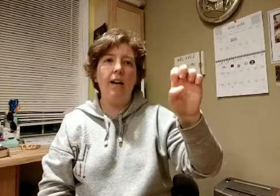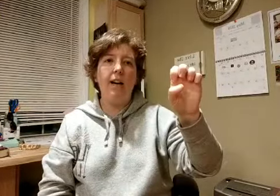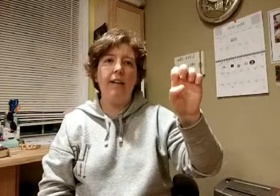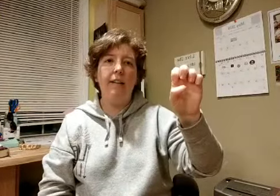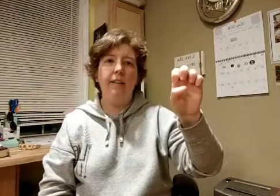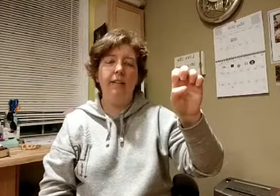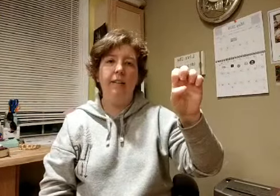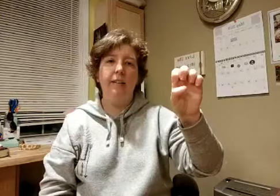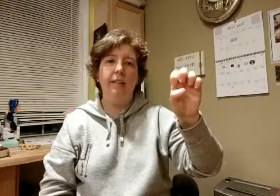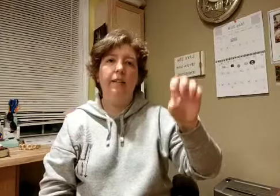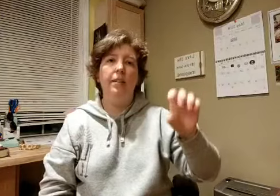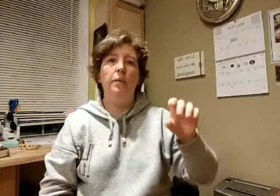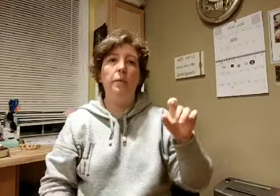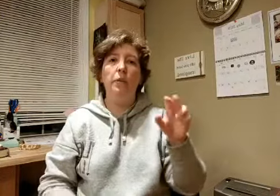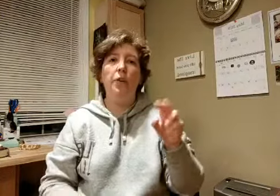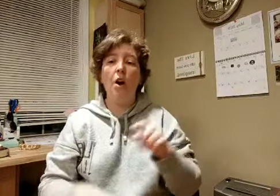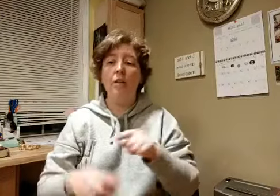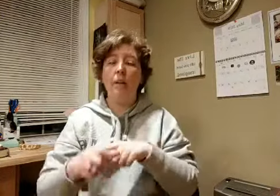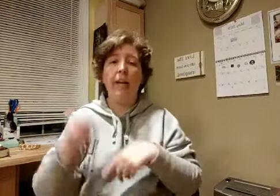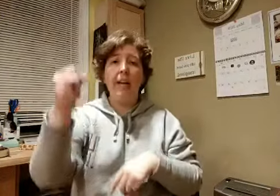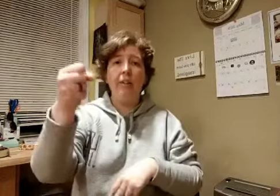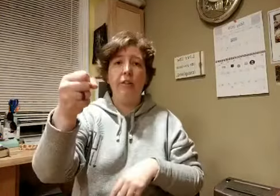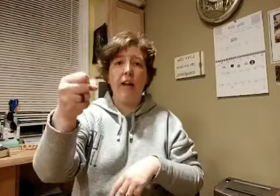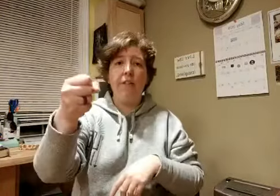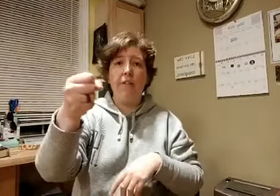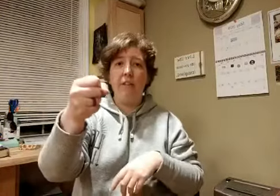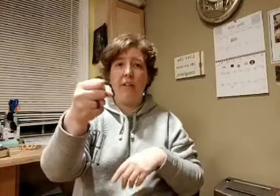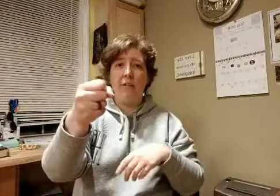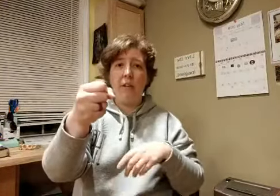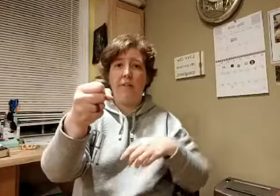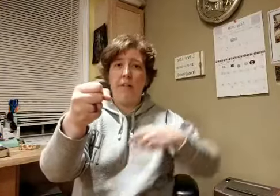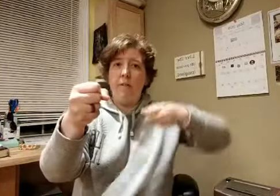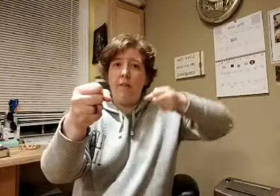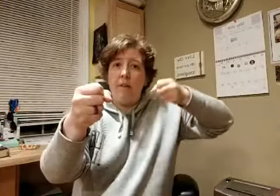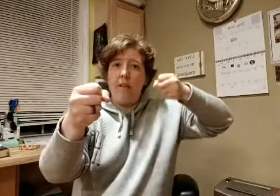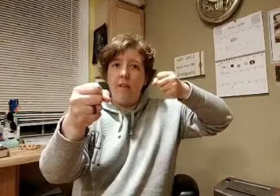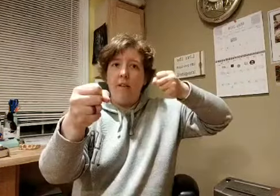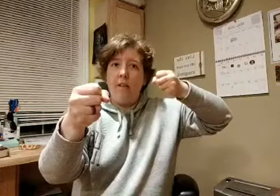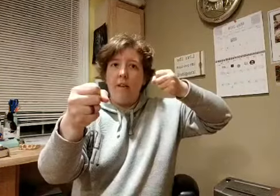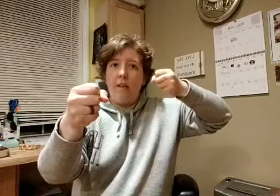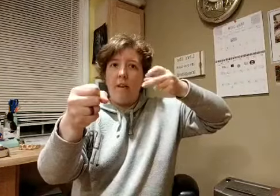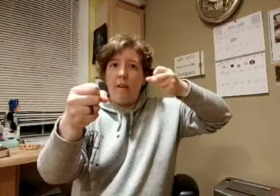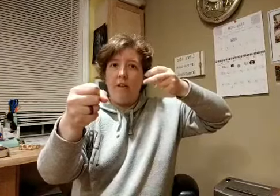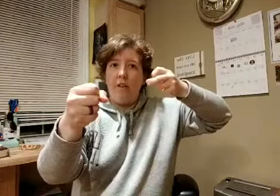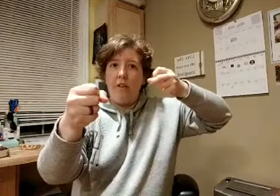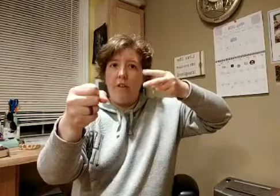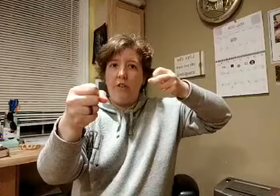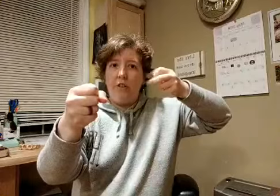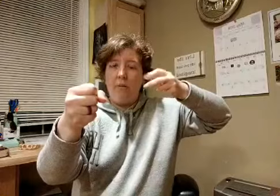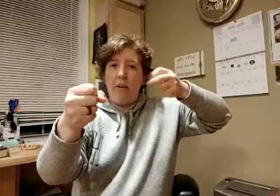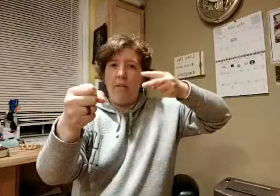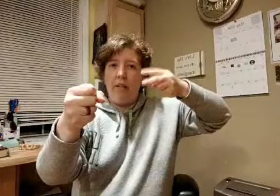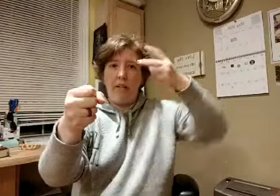Hawkeye. With your non-dominant hand, you're going to have a fist in front of you. And then you're going to shoot out like a